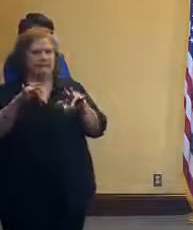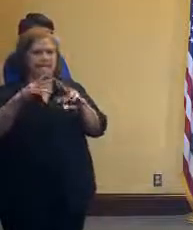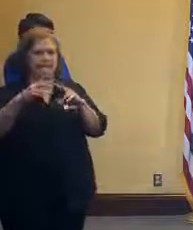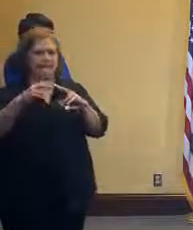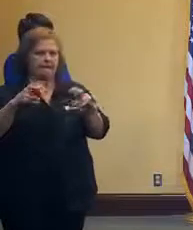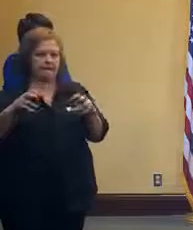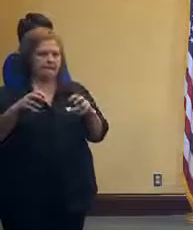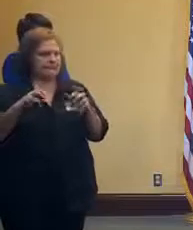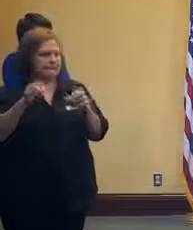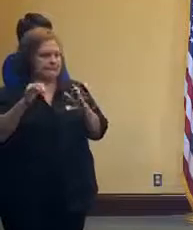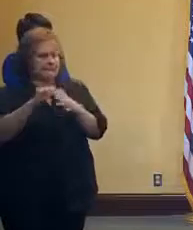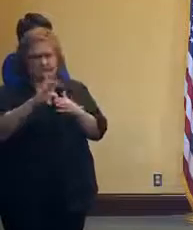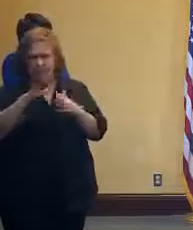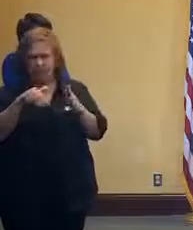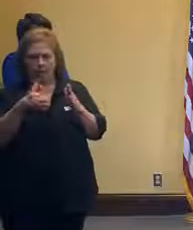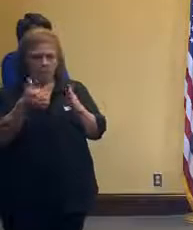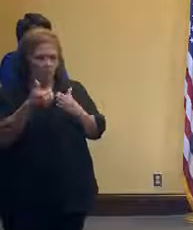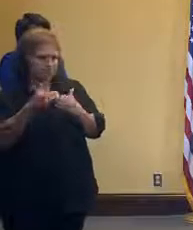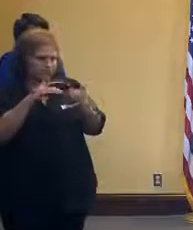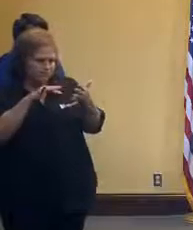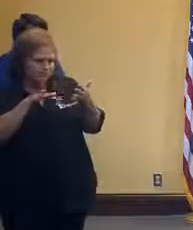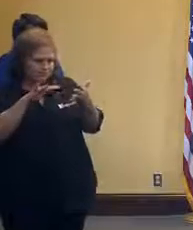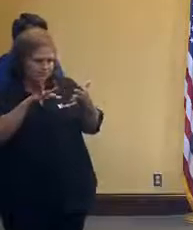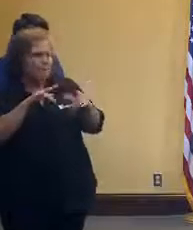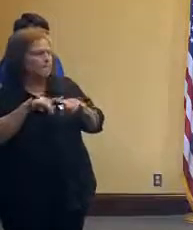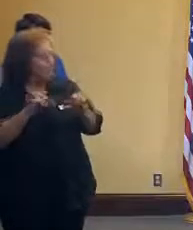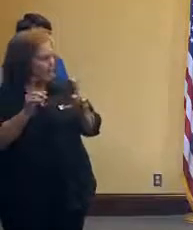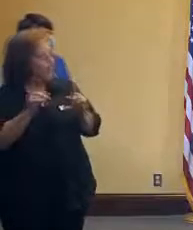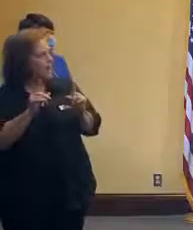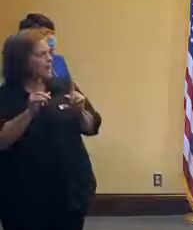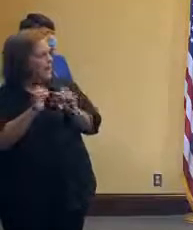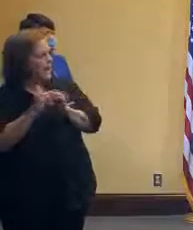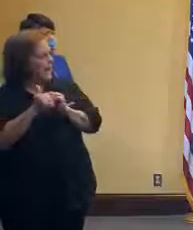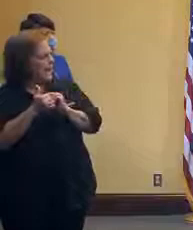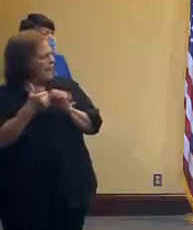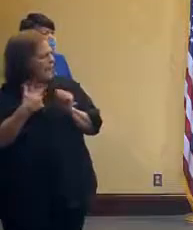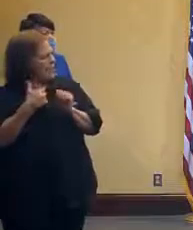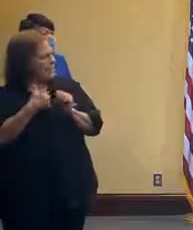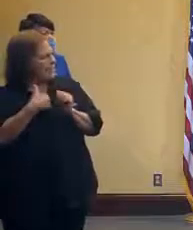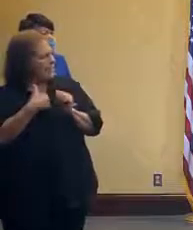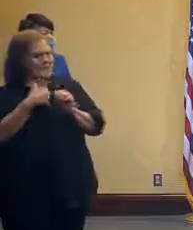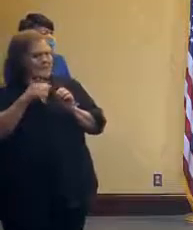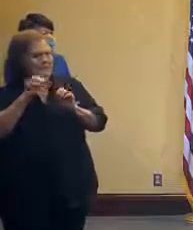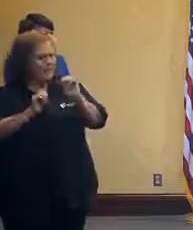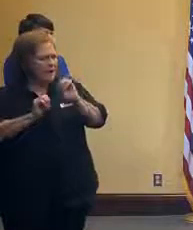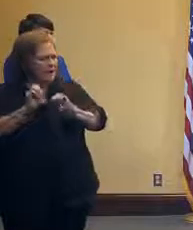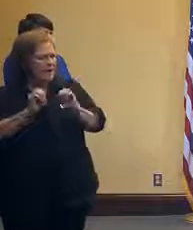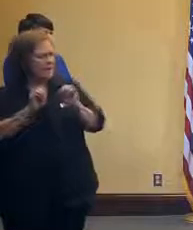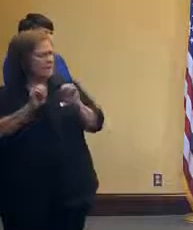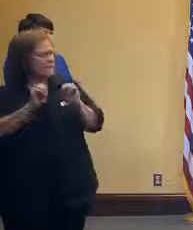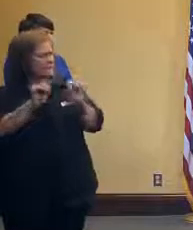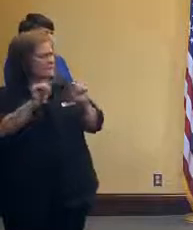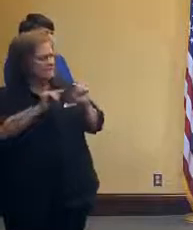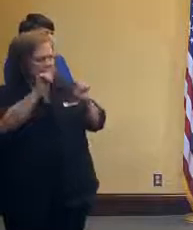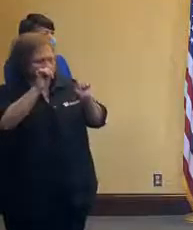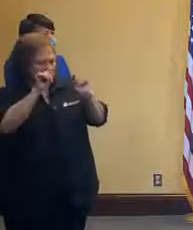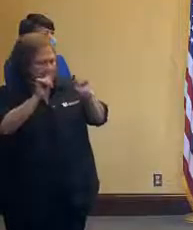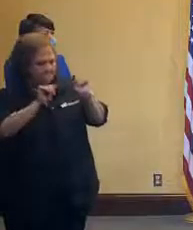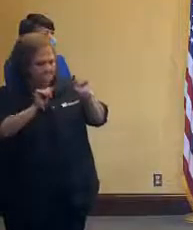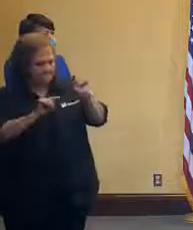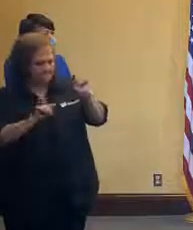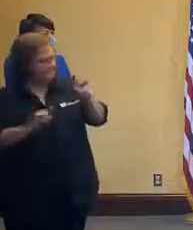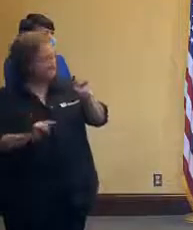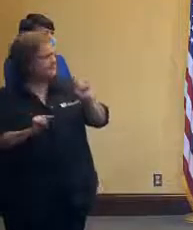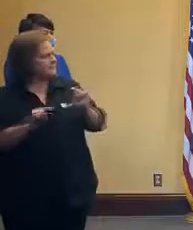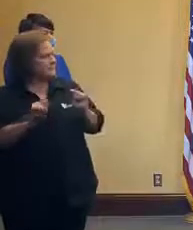is hypothesis-based, but it's very pragmatic in how we evaluated where our various gross receipts were going to be